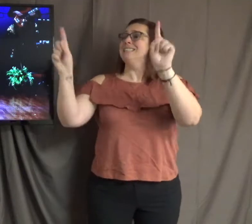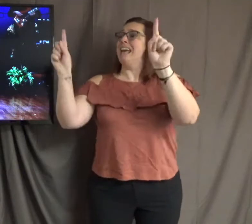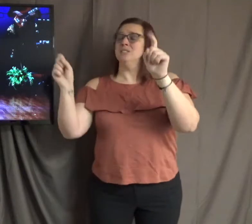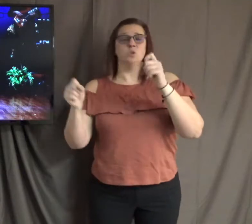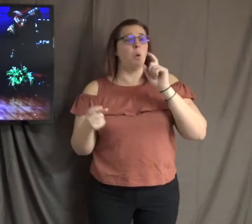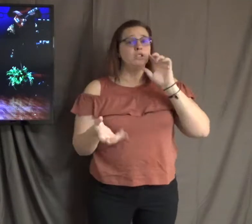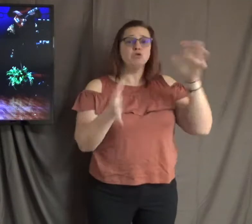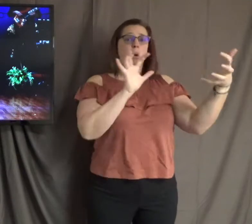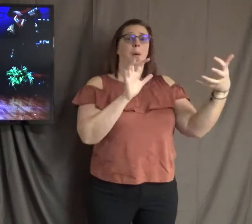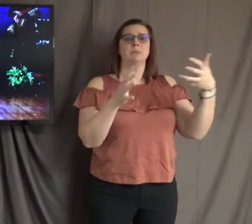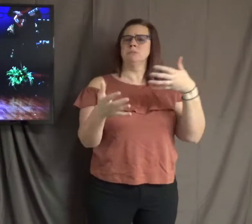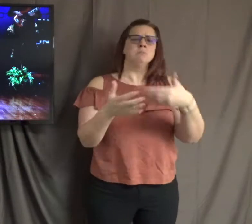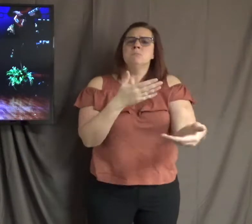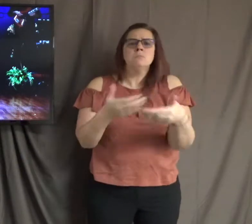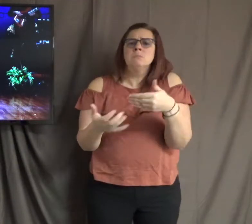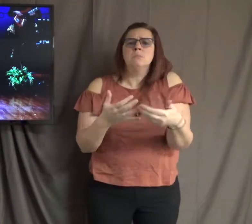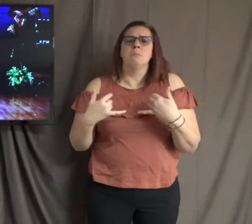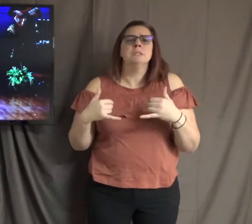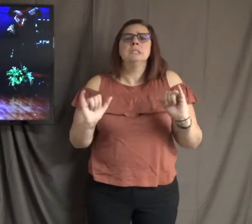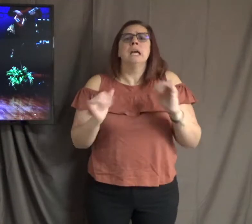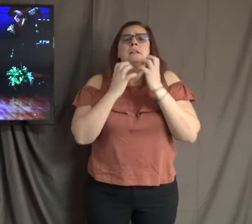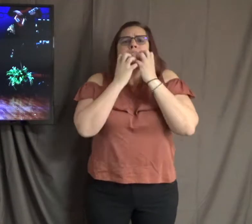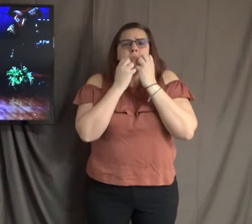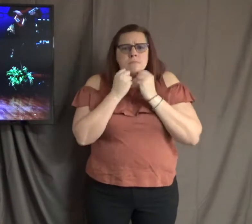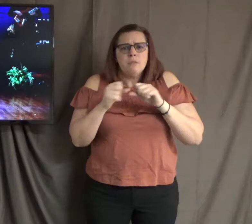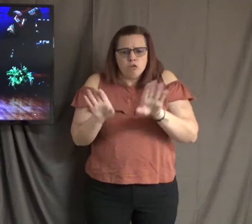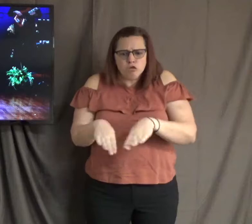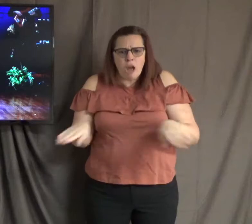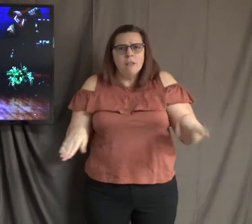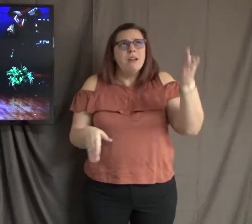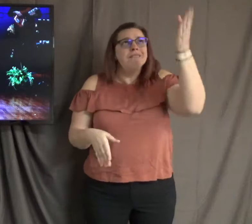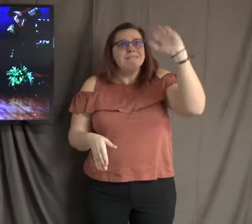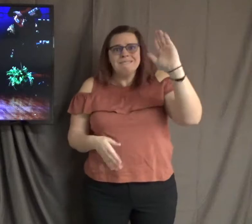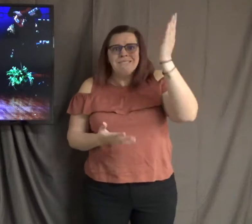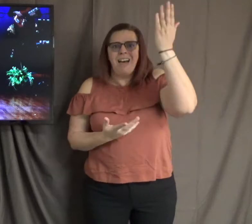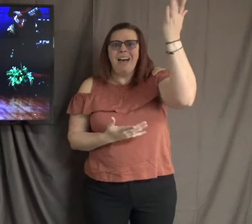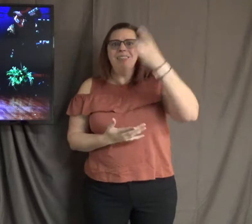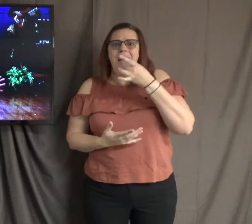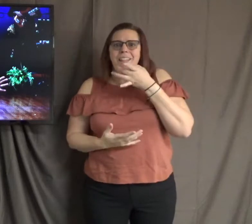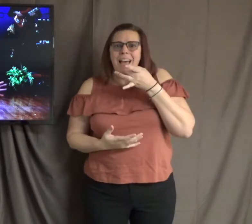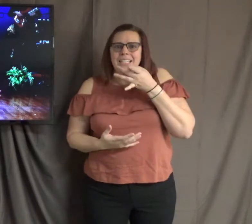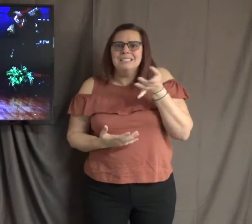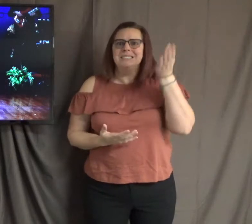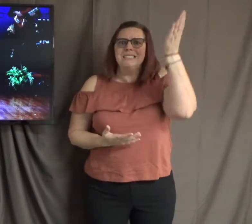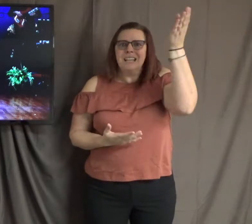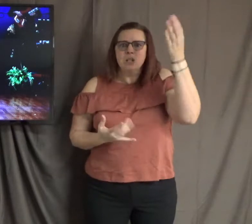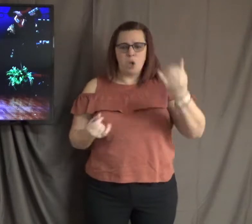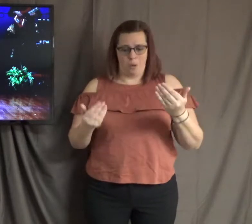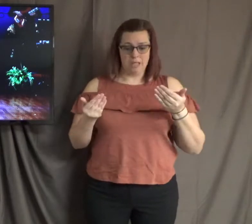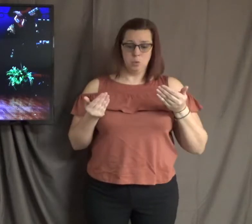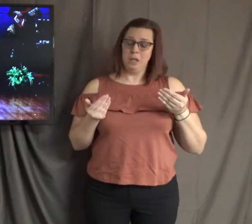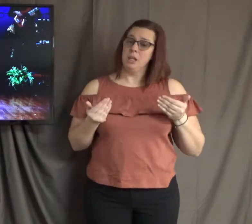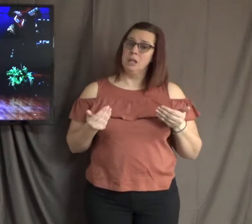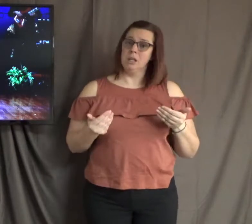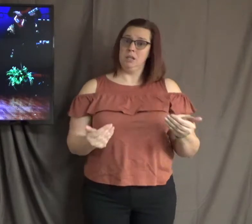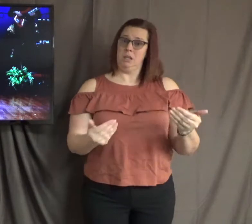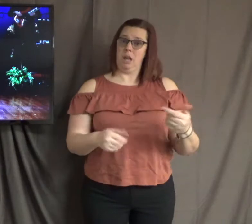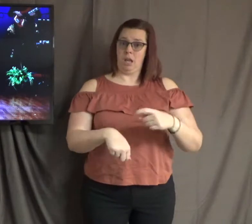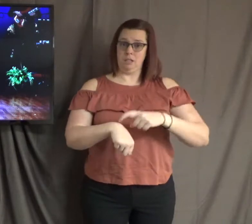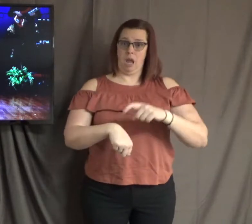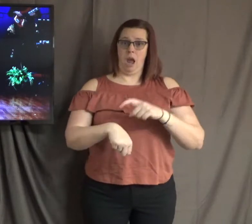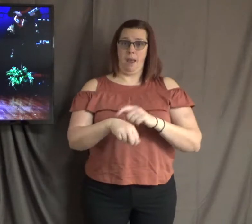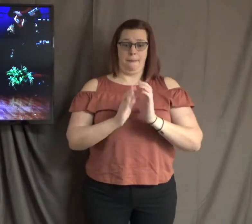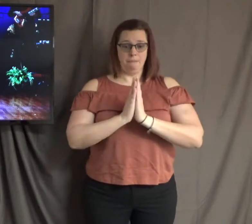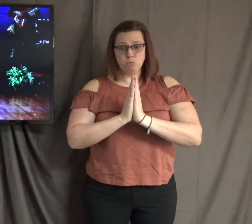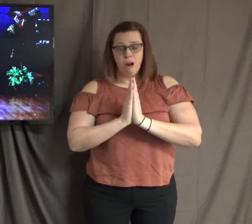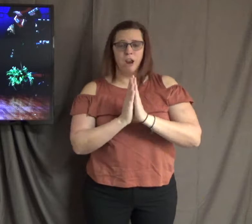a precious child of the light, and how wonderful it is right here and right now that as we move into this time of prayer and